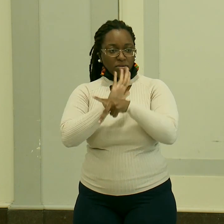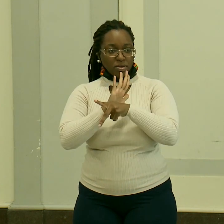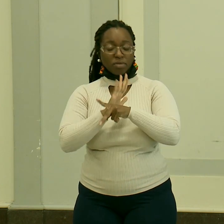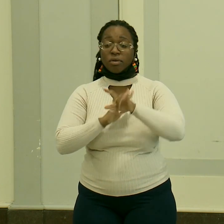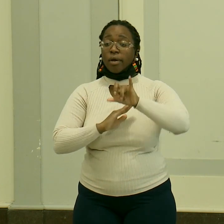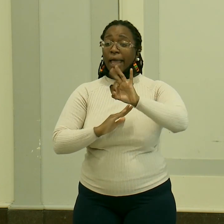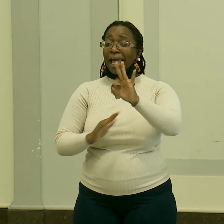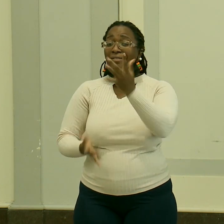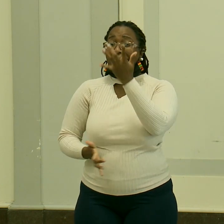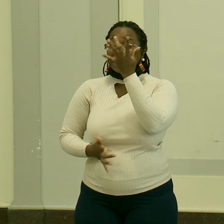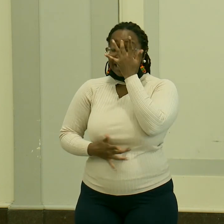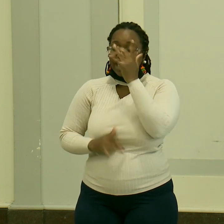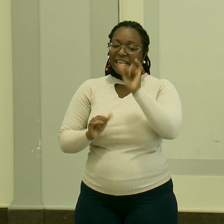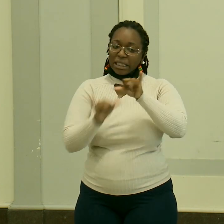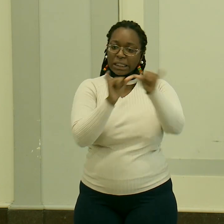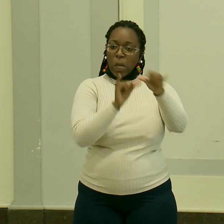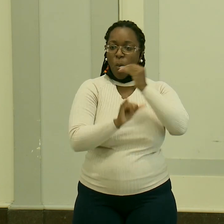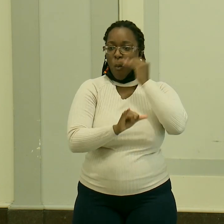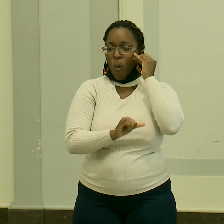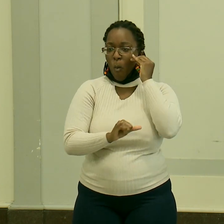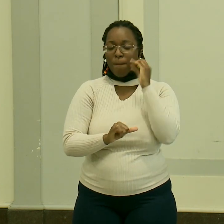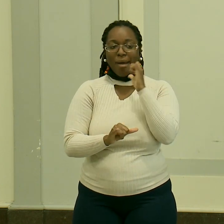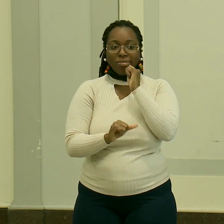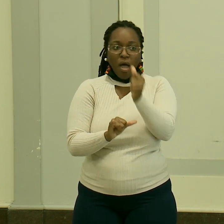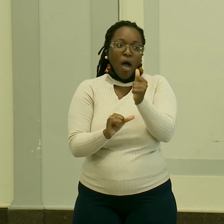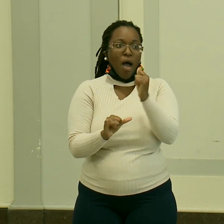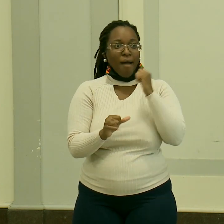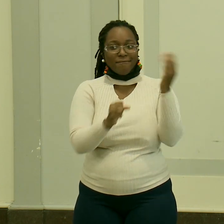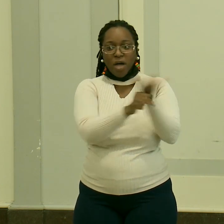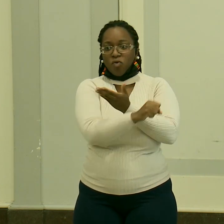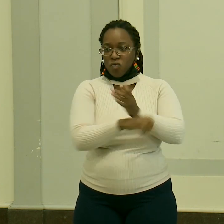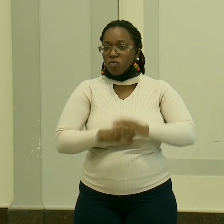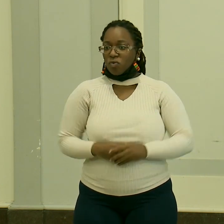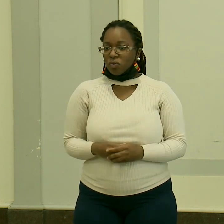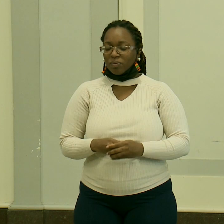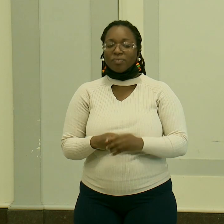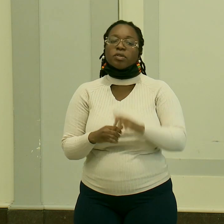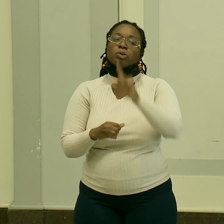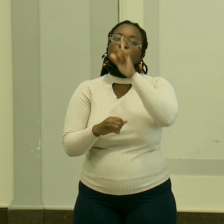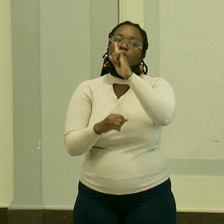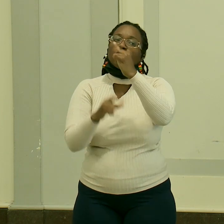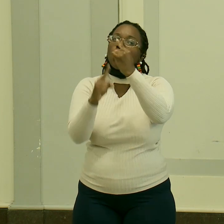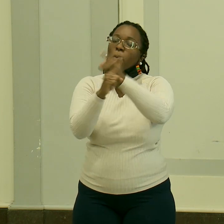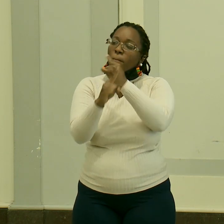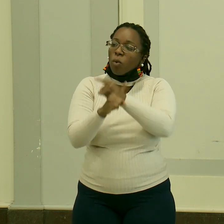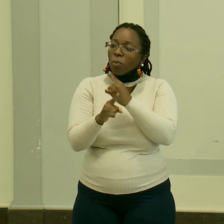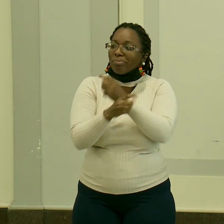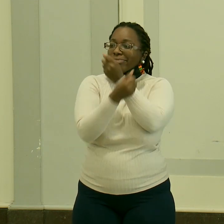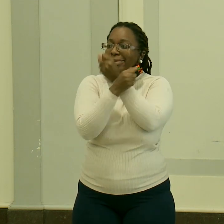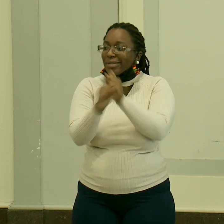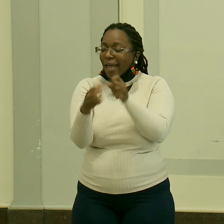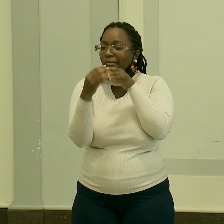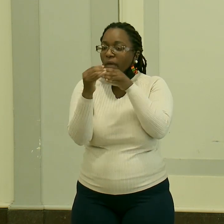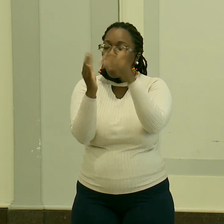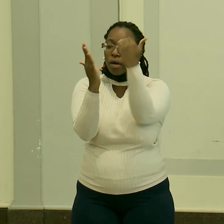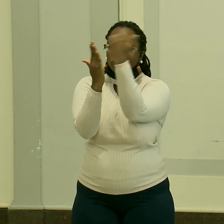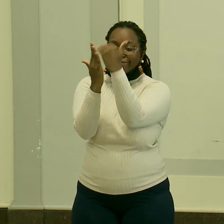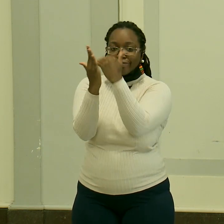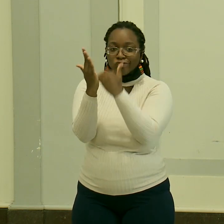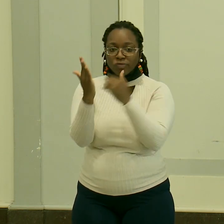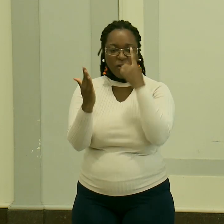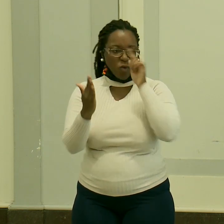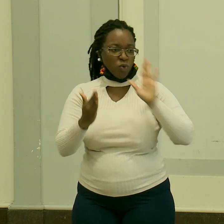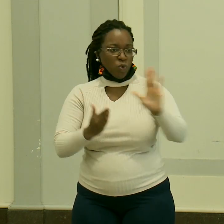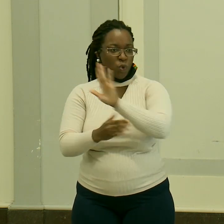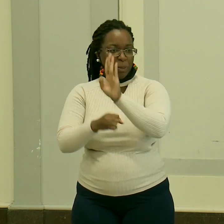home without the risk of losing their job. This means instituting appropriate safeguards and disinfecting practices in your establishment, as